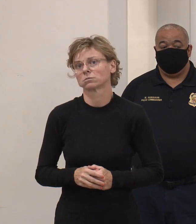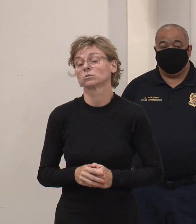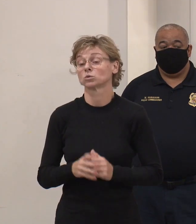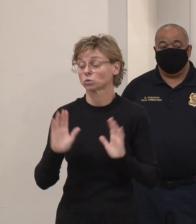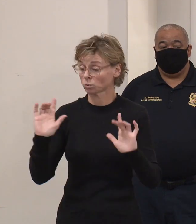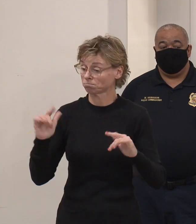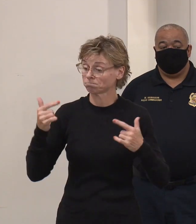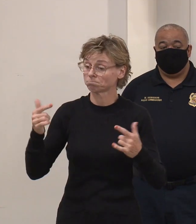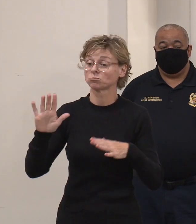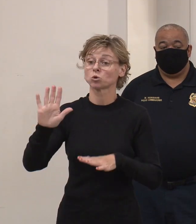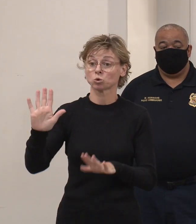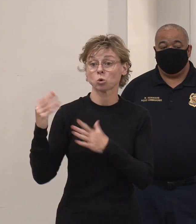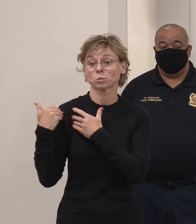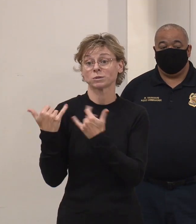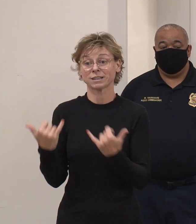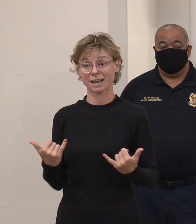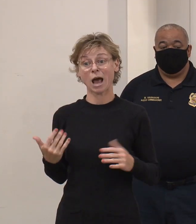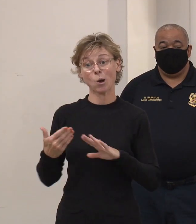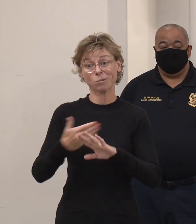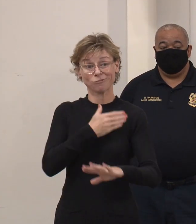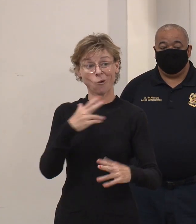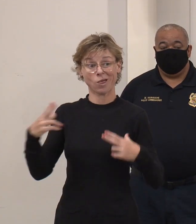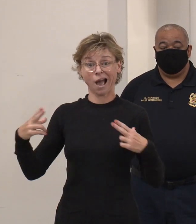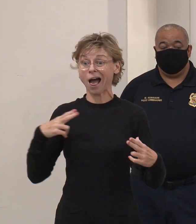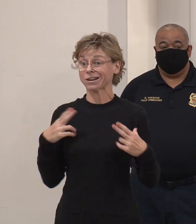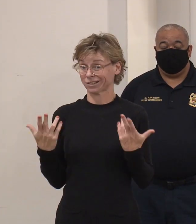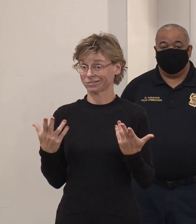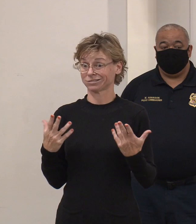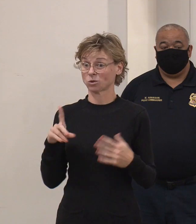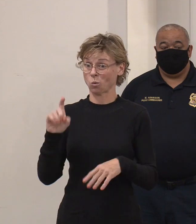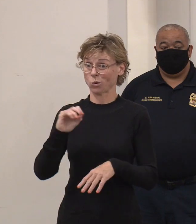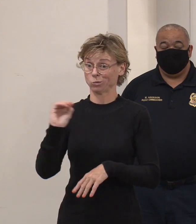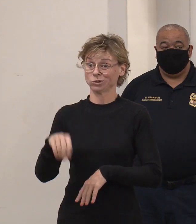now, well ahead of the holidays, to get fully vaccinated. Thank you.